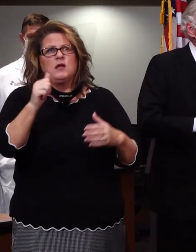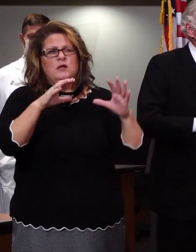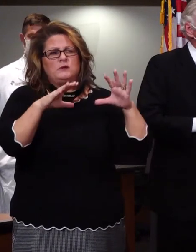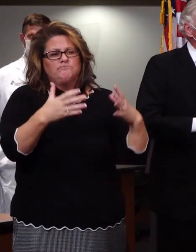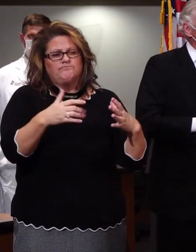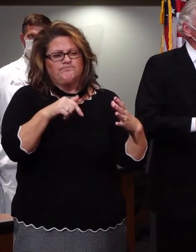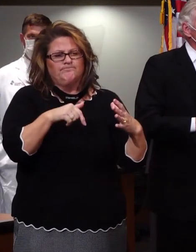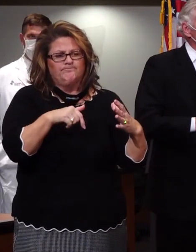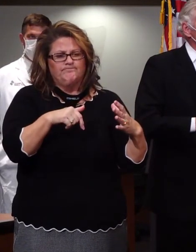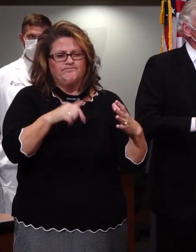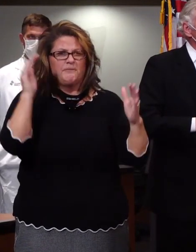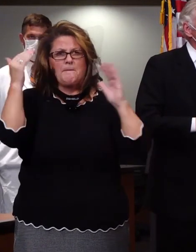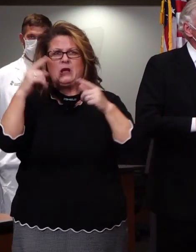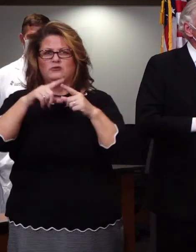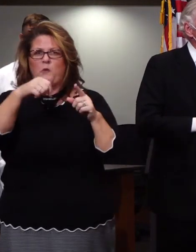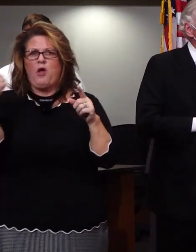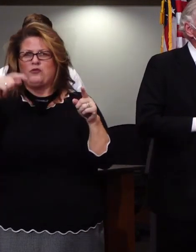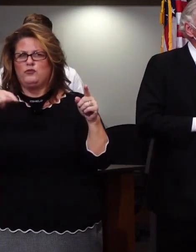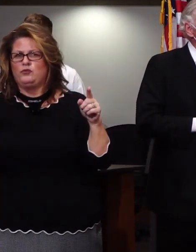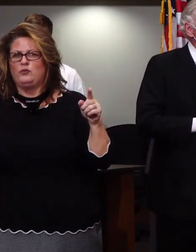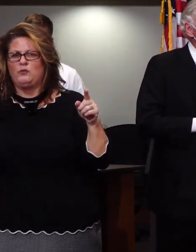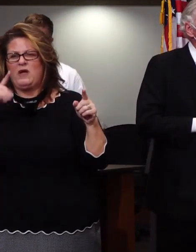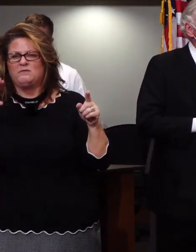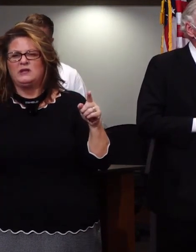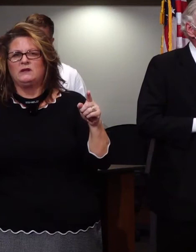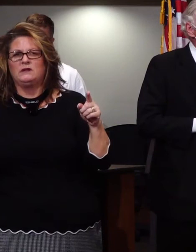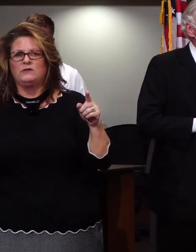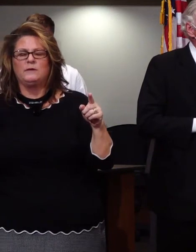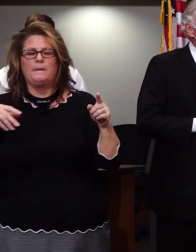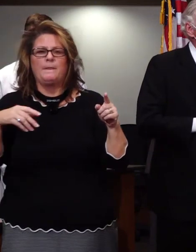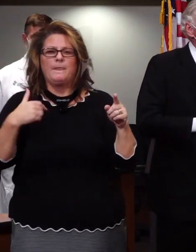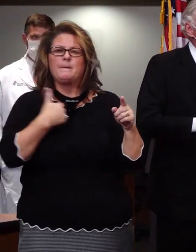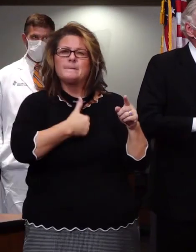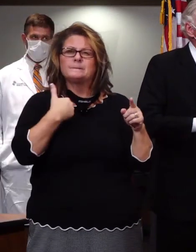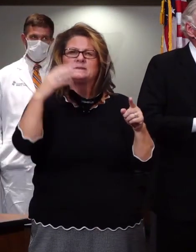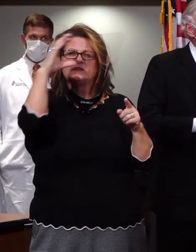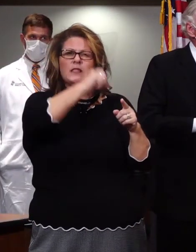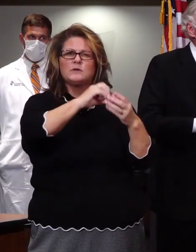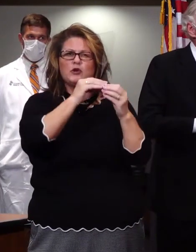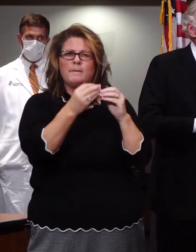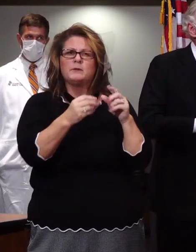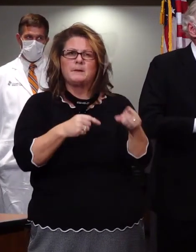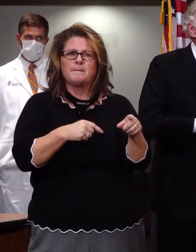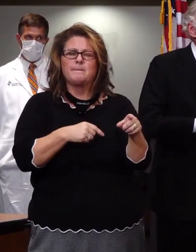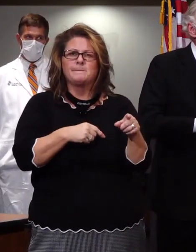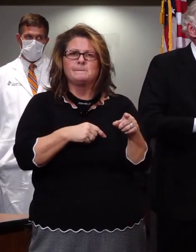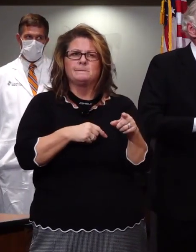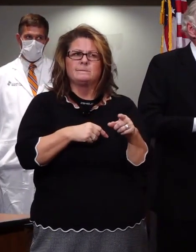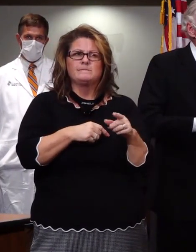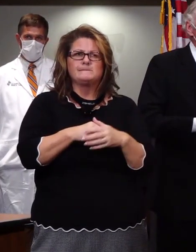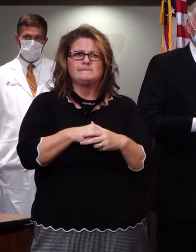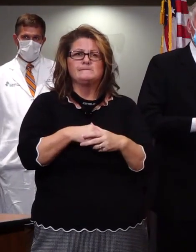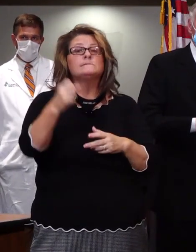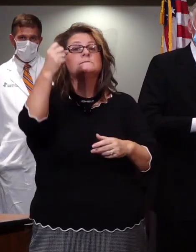to some of the other groups that the governor mentioned, we have estimates within all those populations. And what we do understand is that initially we won't have